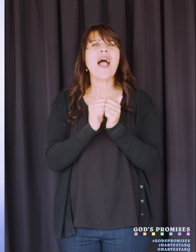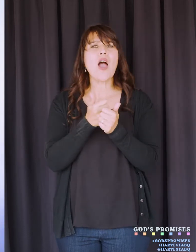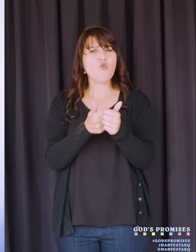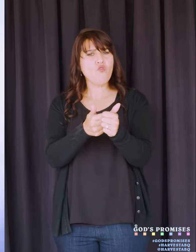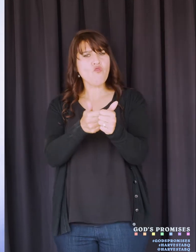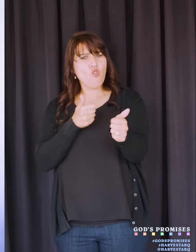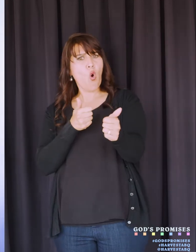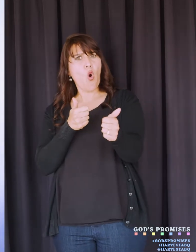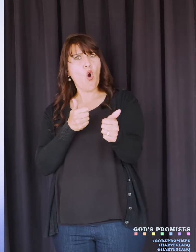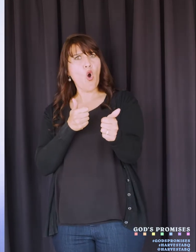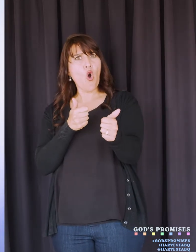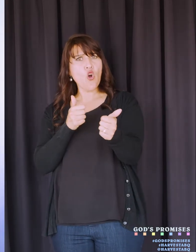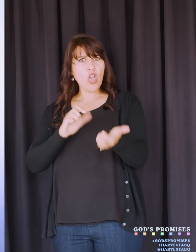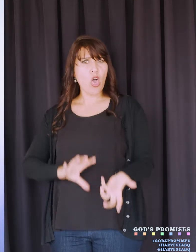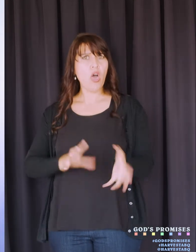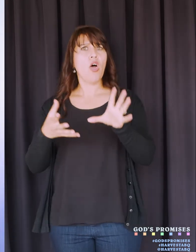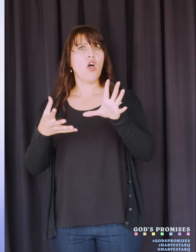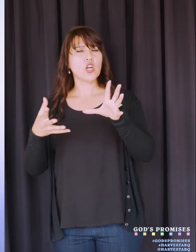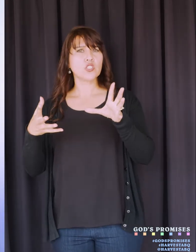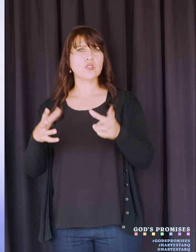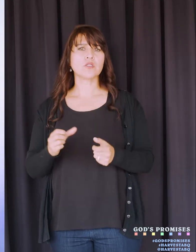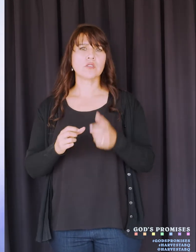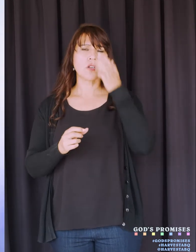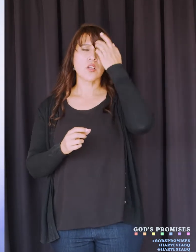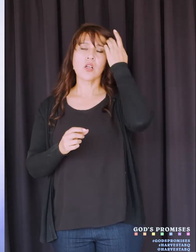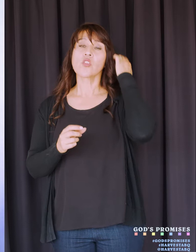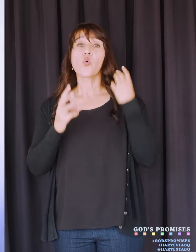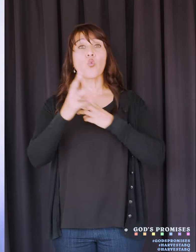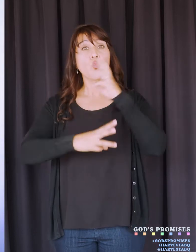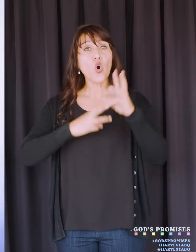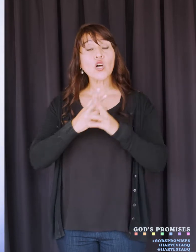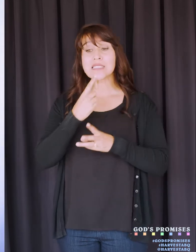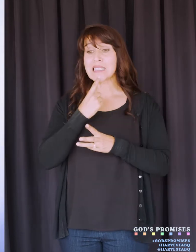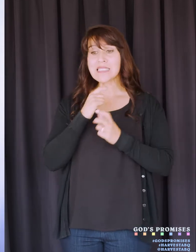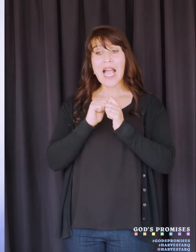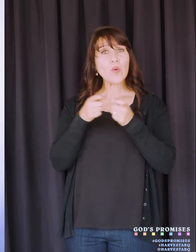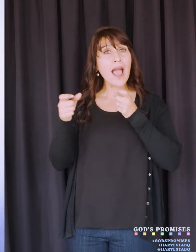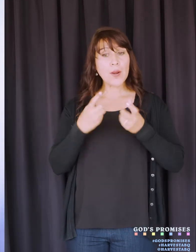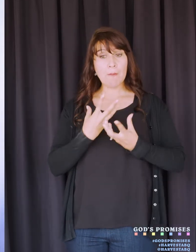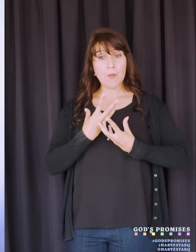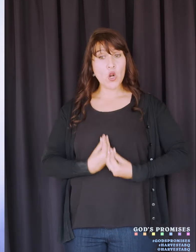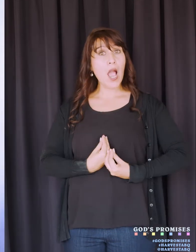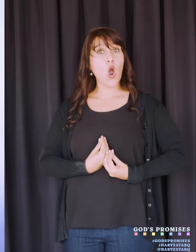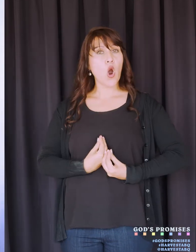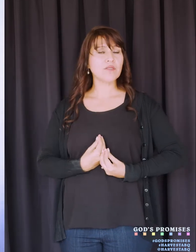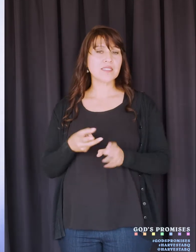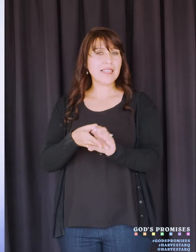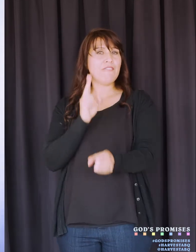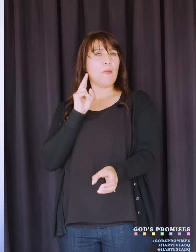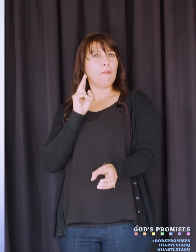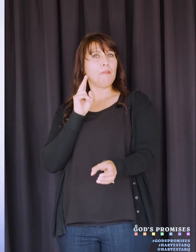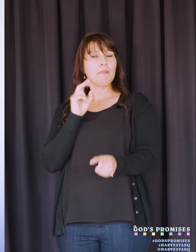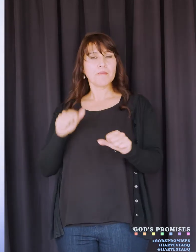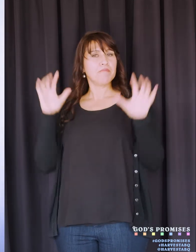the inevitable crash? The world says that the way to deal with burnout is just to drop out. But that